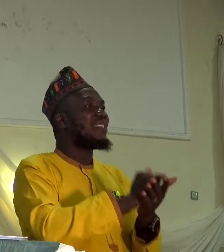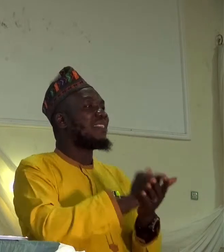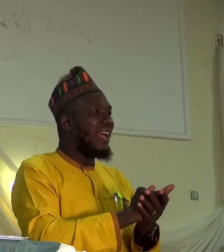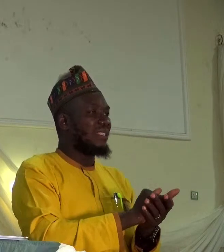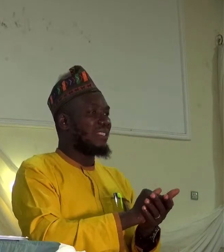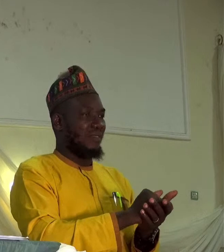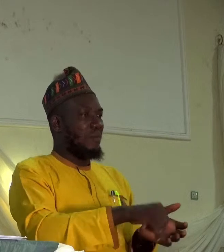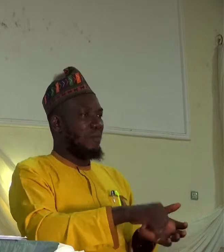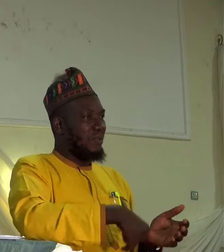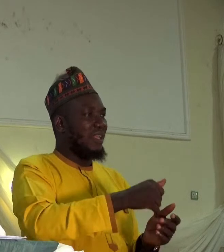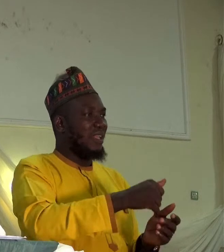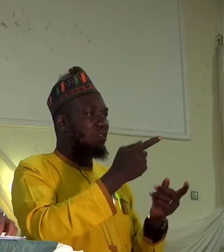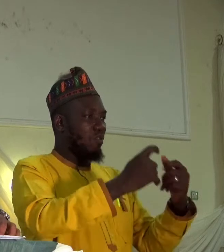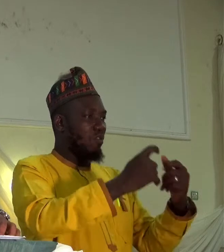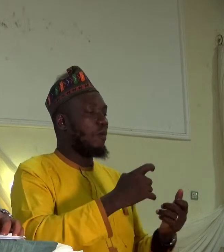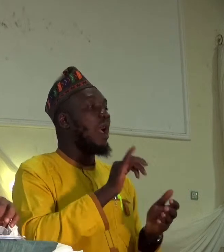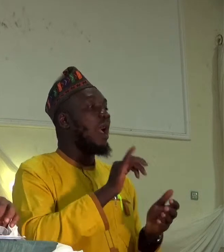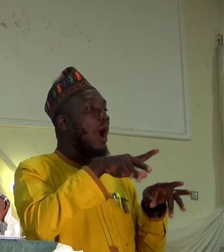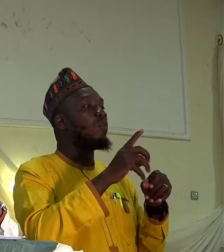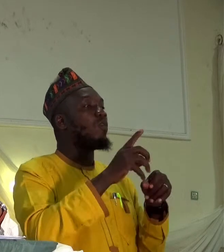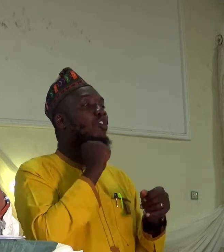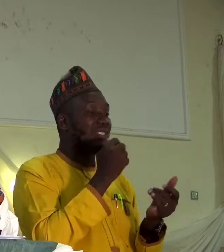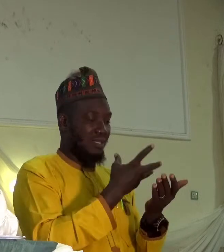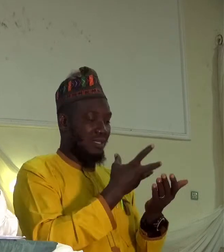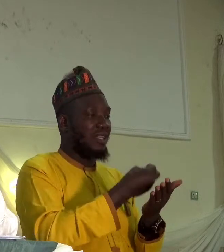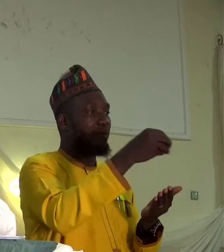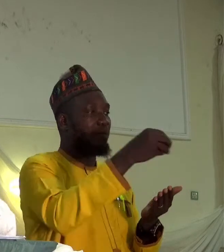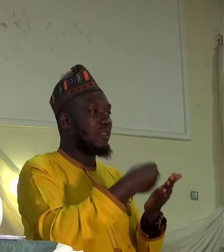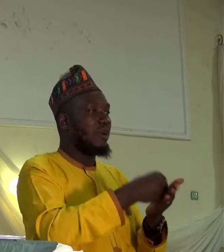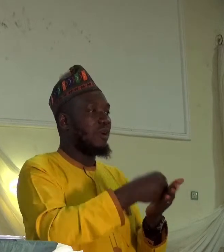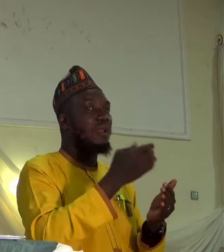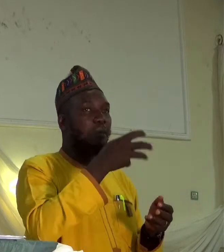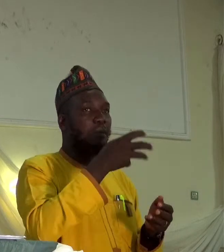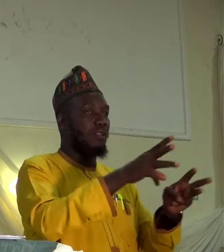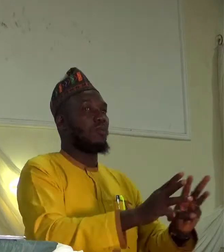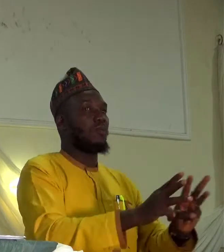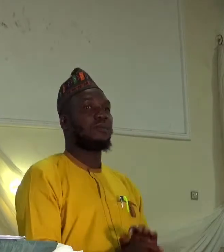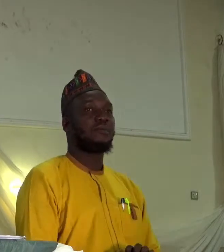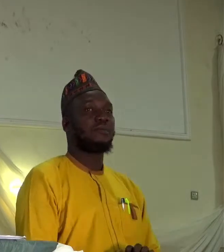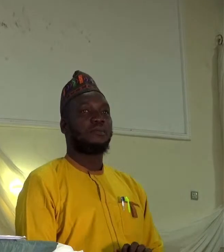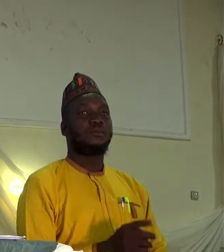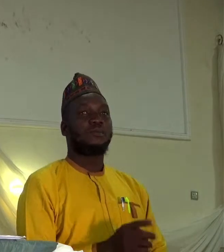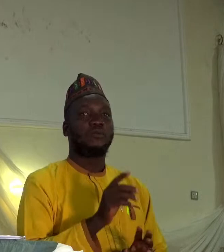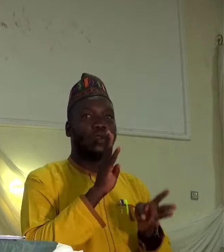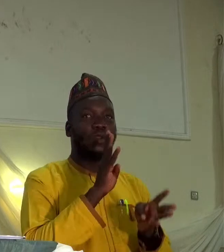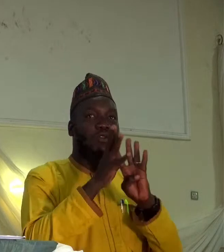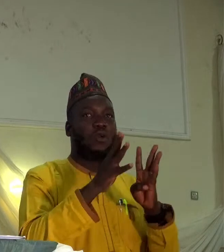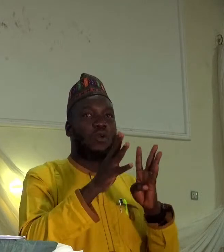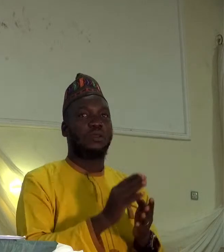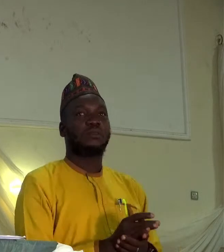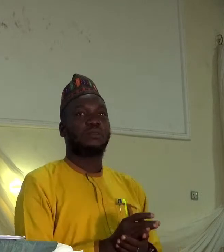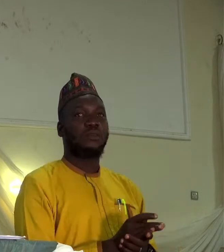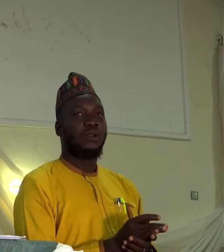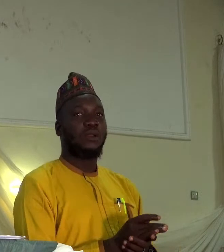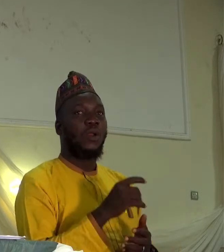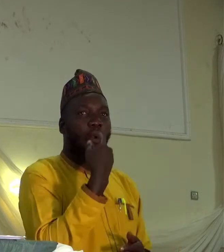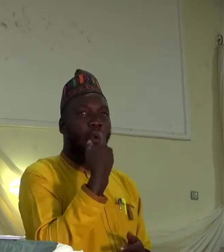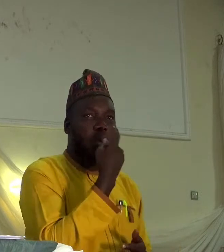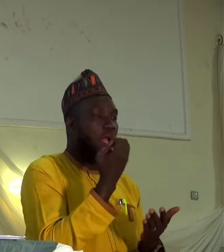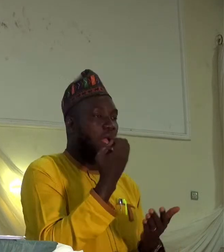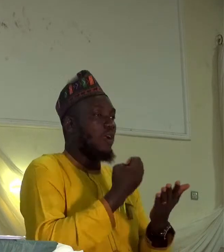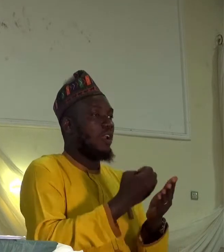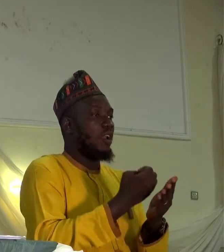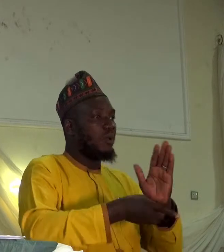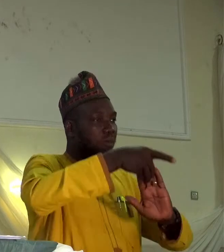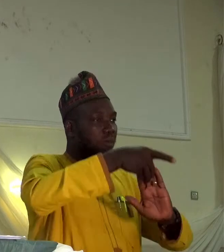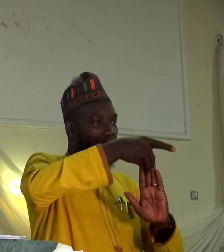yen. Bo ni nakuna bo ni o se ni sele. Won to wa so lo, won to wa so said Al Maktoum. Only who displayed economic, political, diplomatic